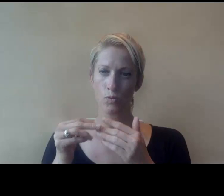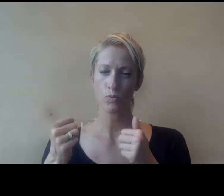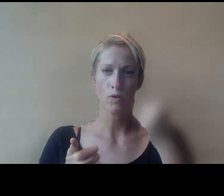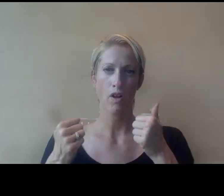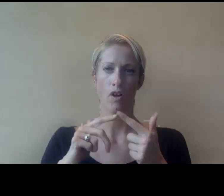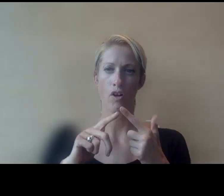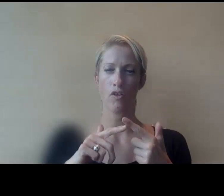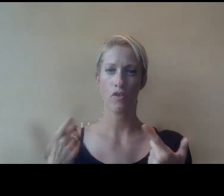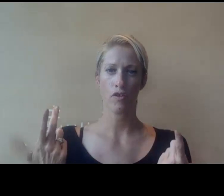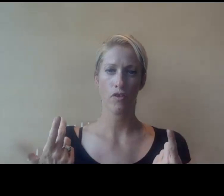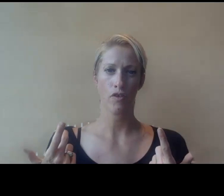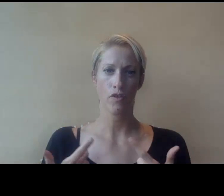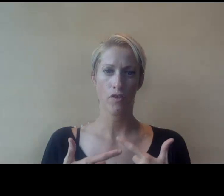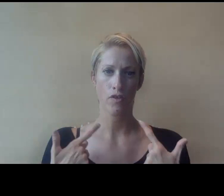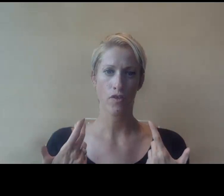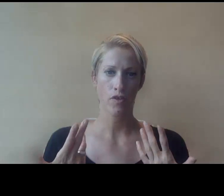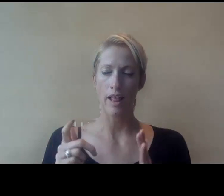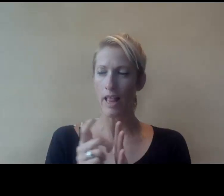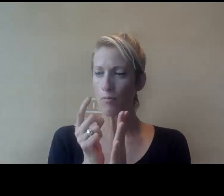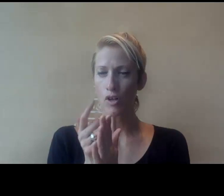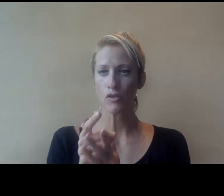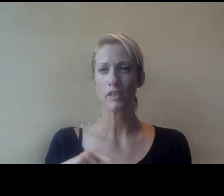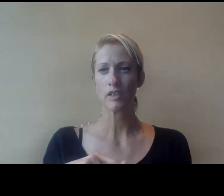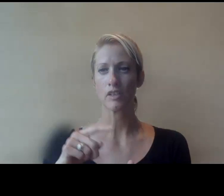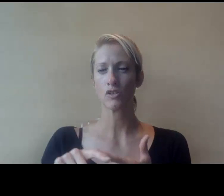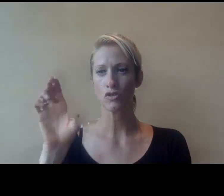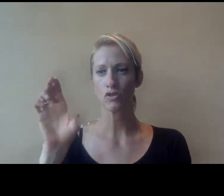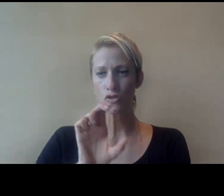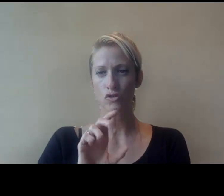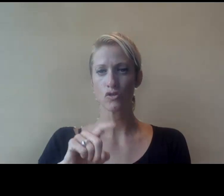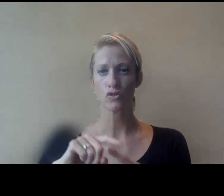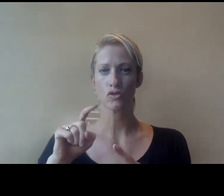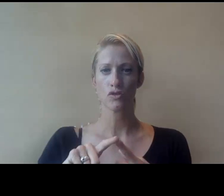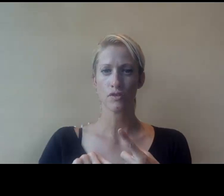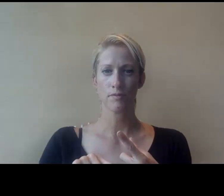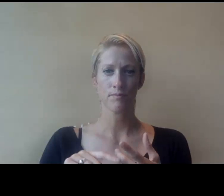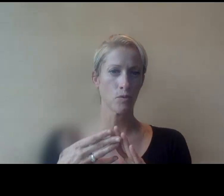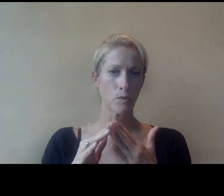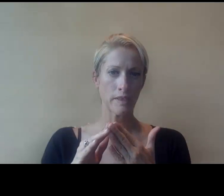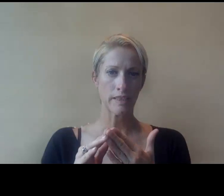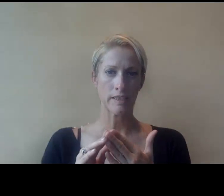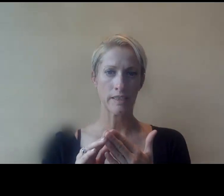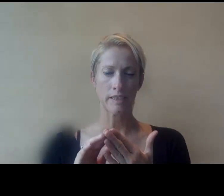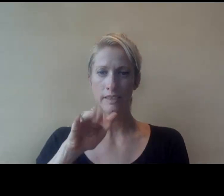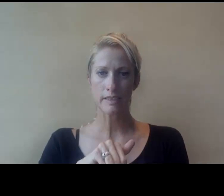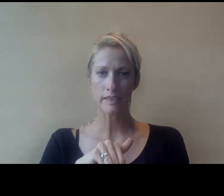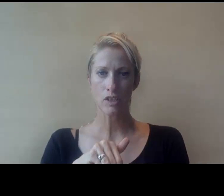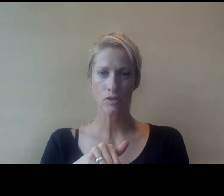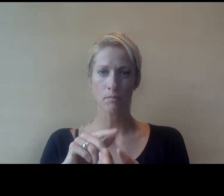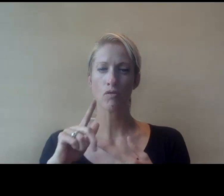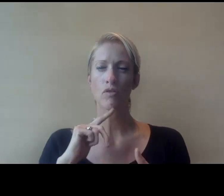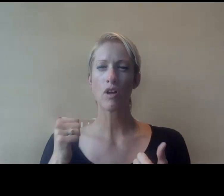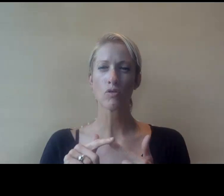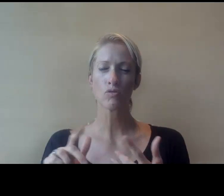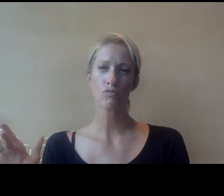library systems, churches, community centers, but really trying to reach out and engage with covered population